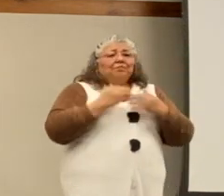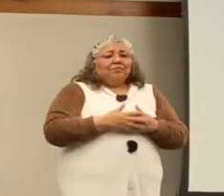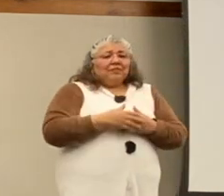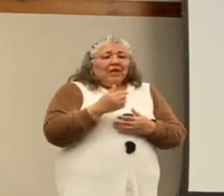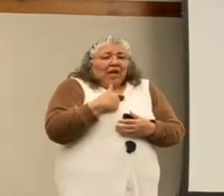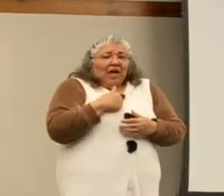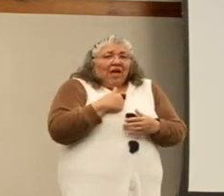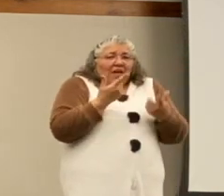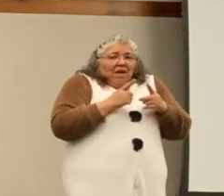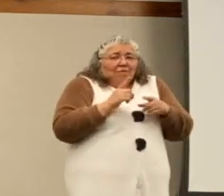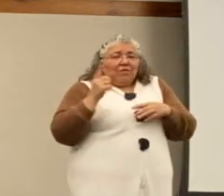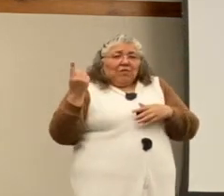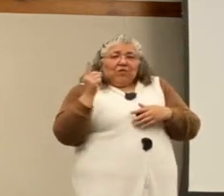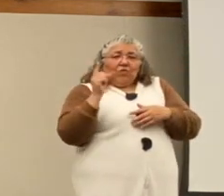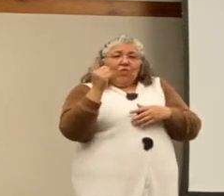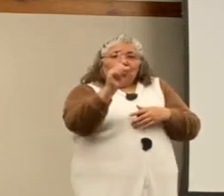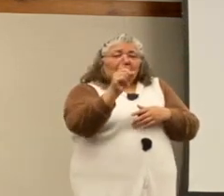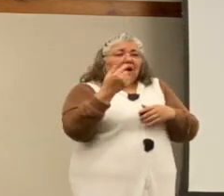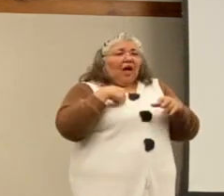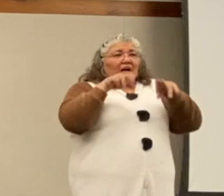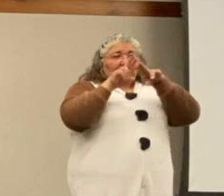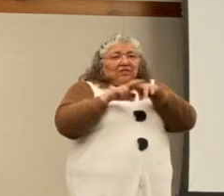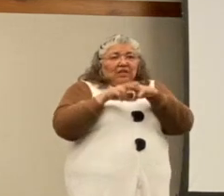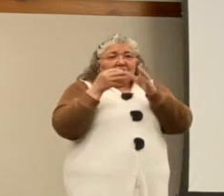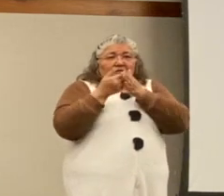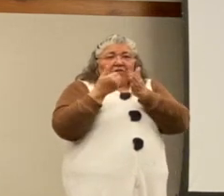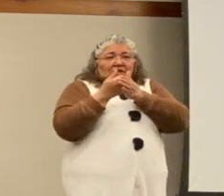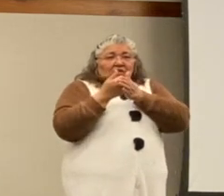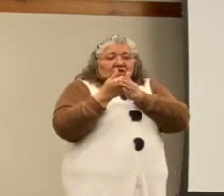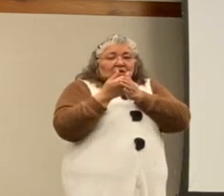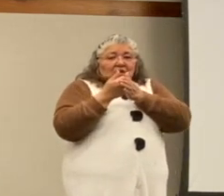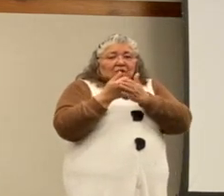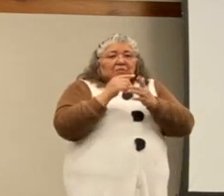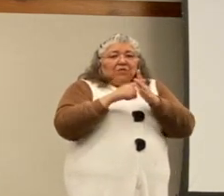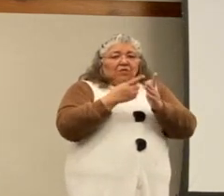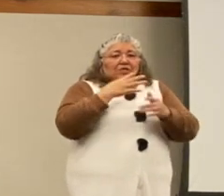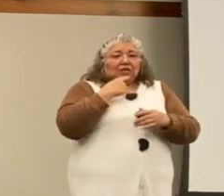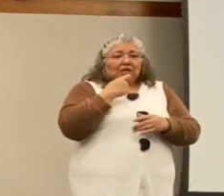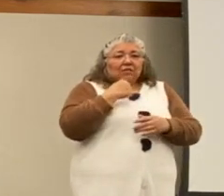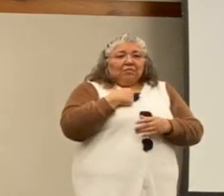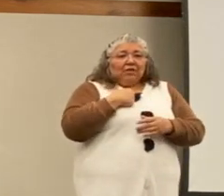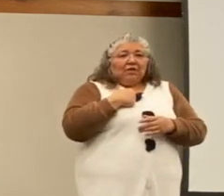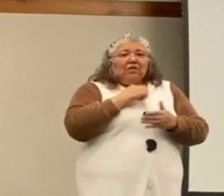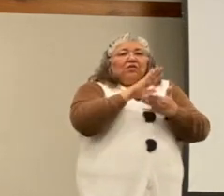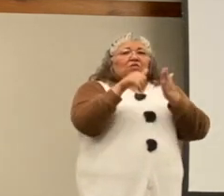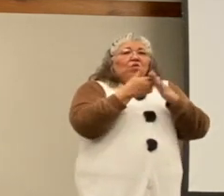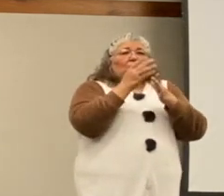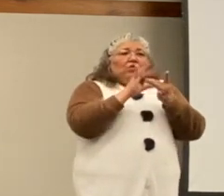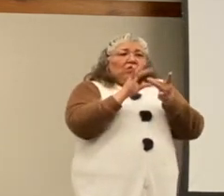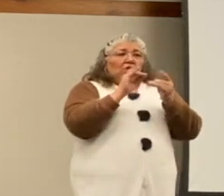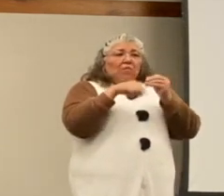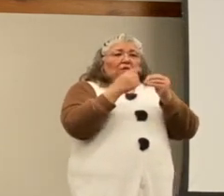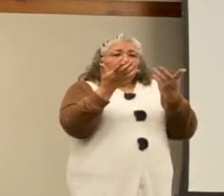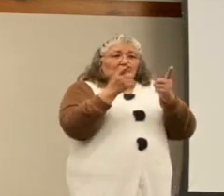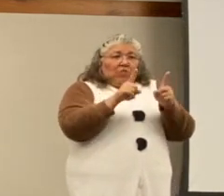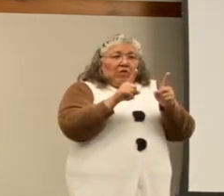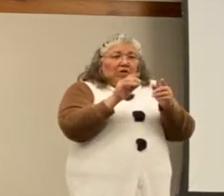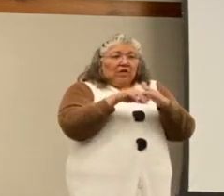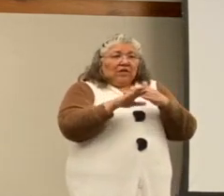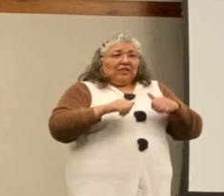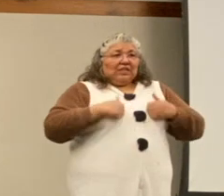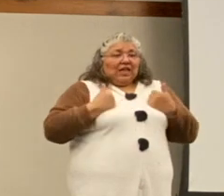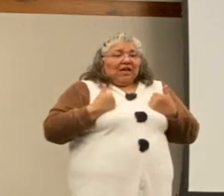I happened to be passing by, so I sat down next to him, and he starts telling me his whole story about what's going on in his